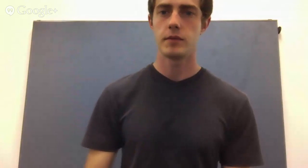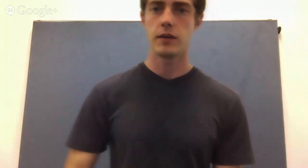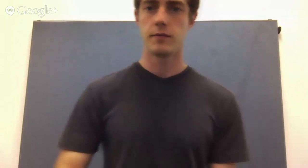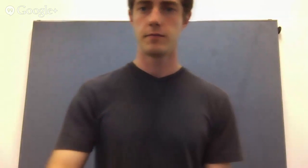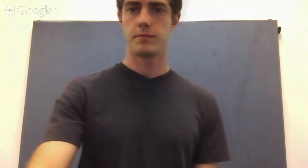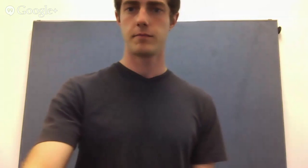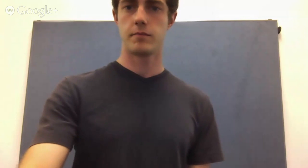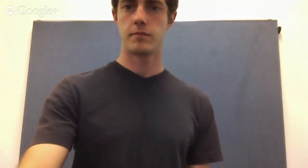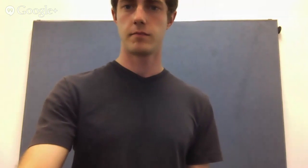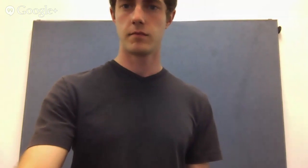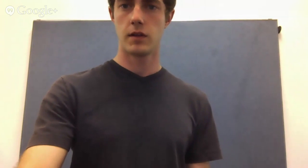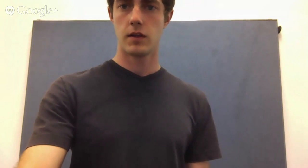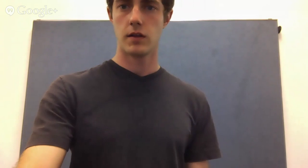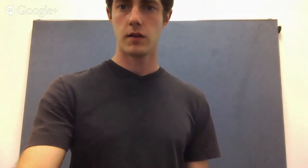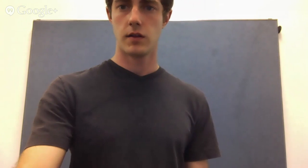yeah.